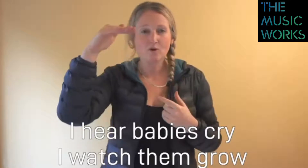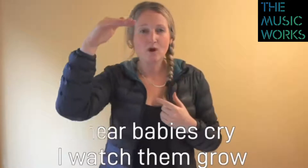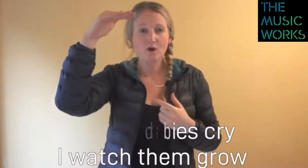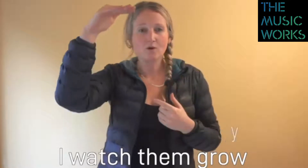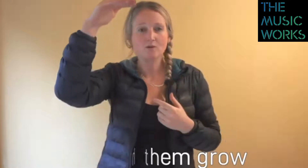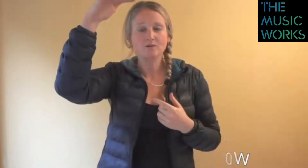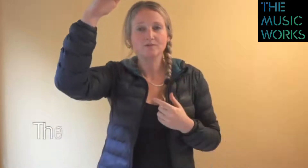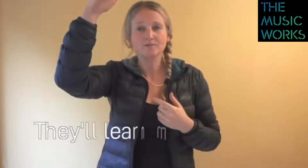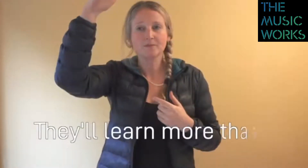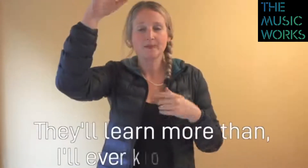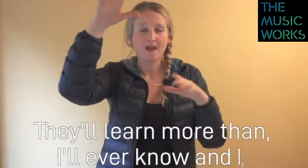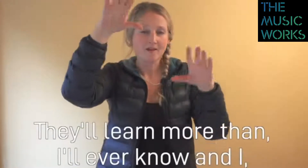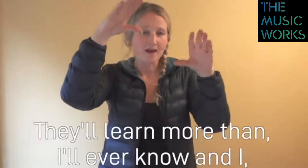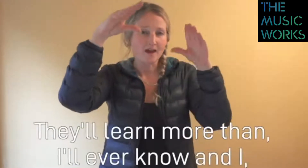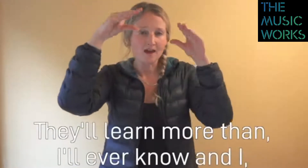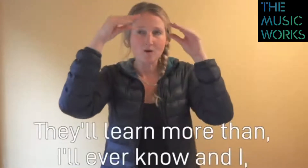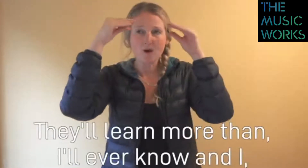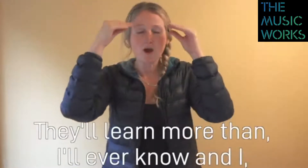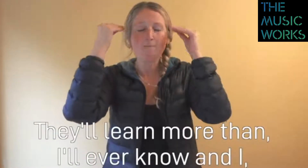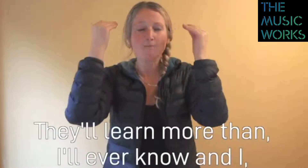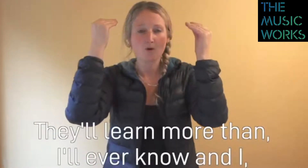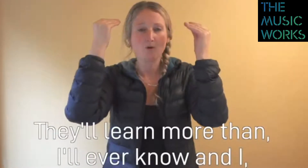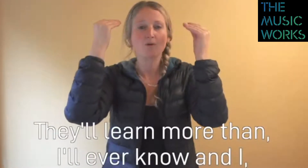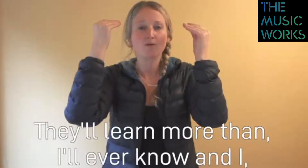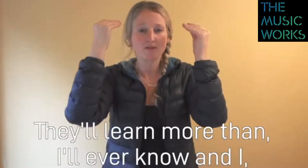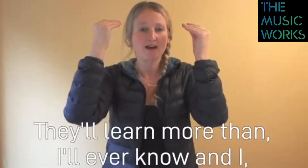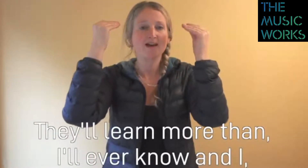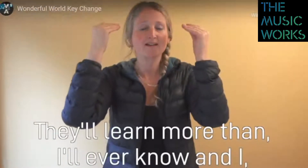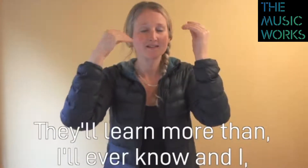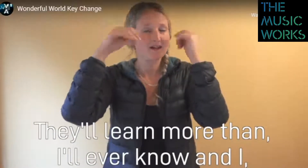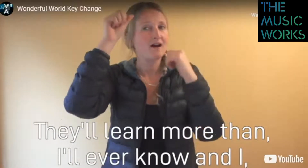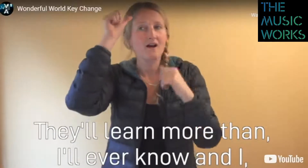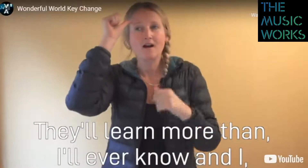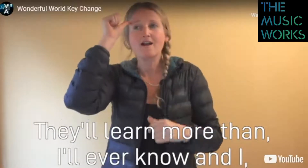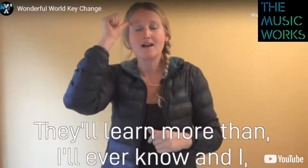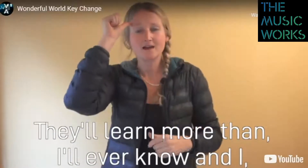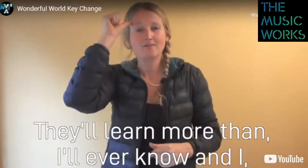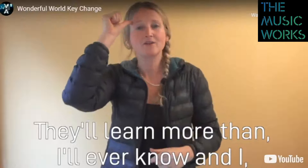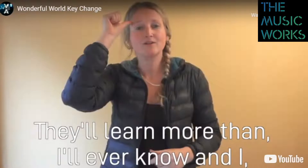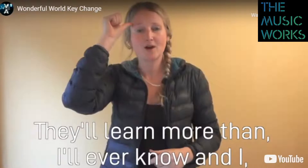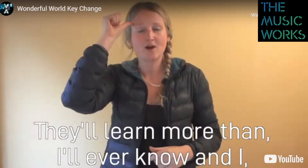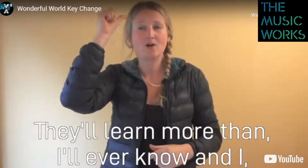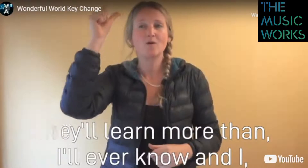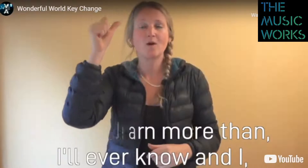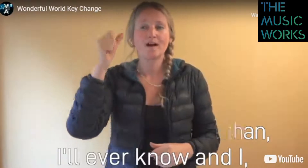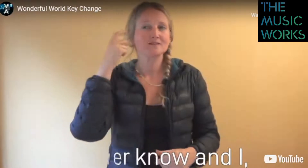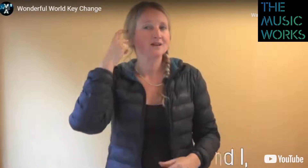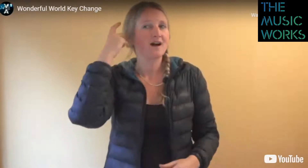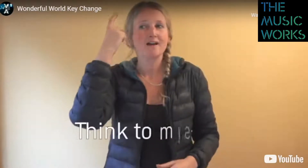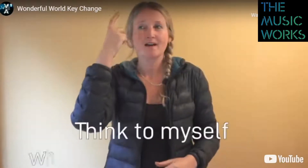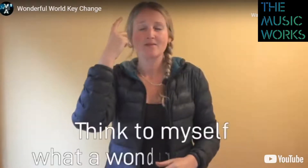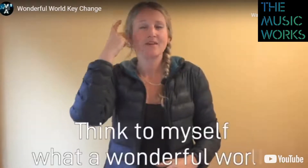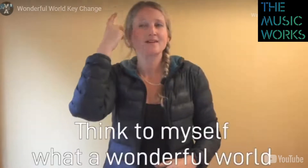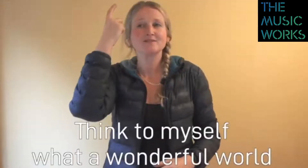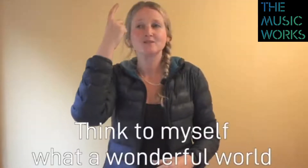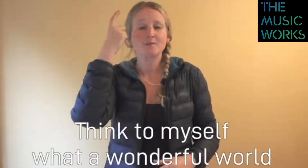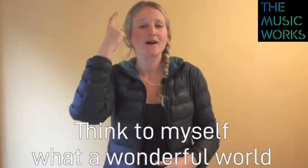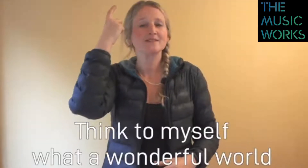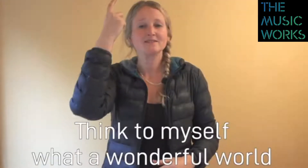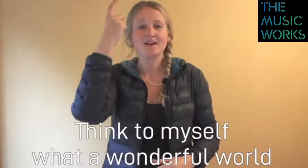grow. They'll learn more than I'll ever know, and I think to